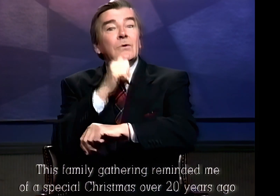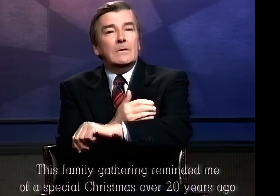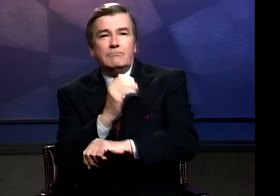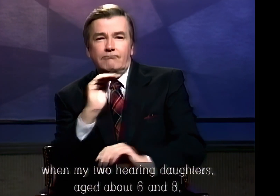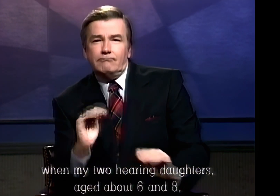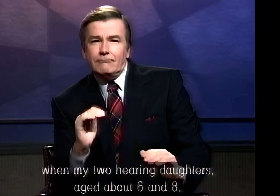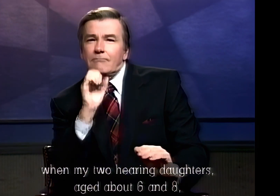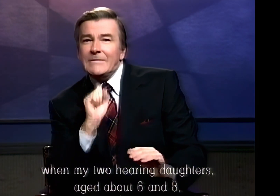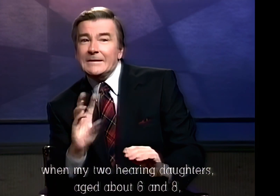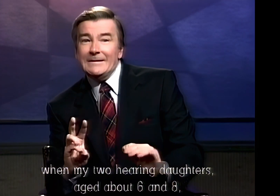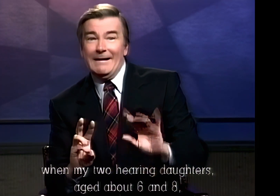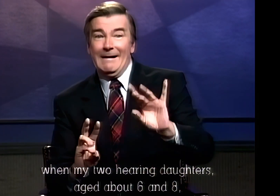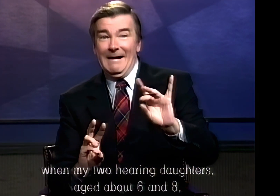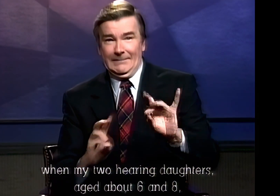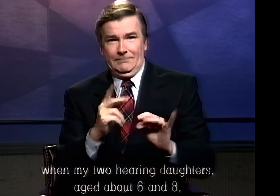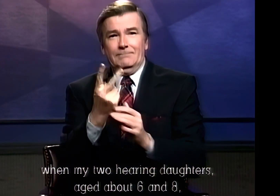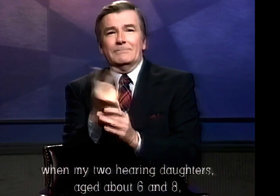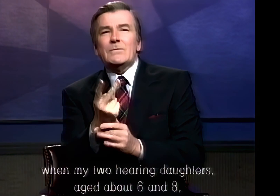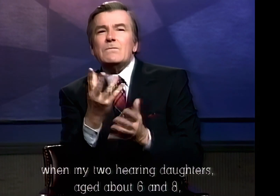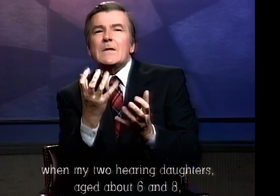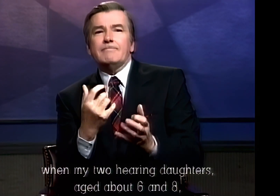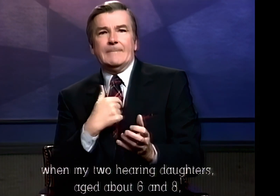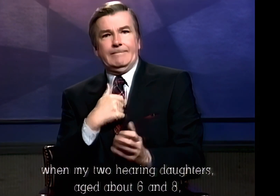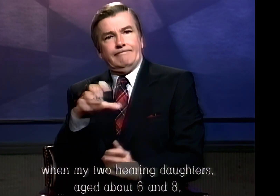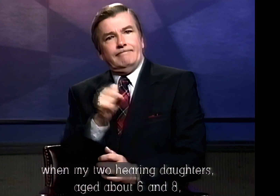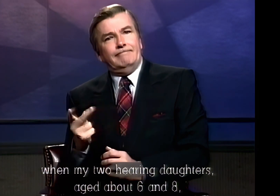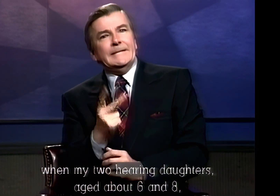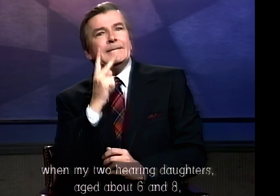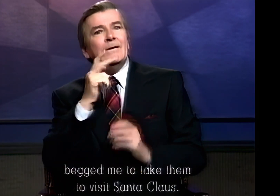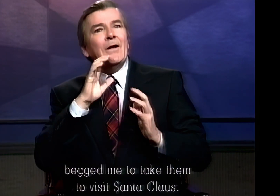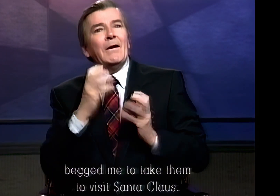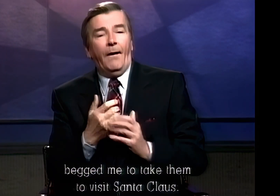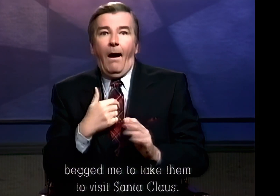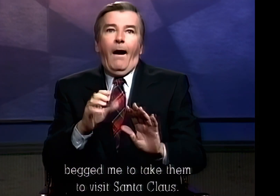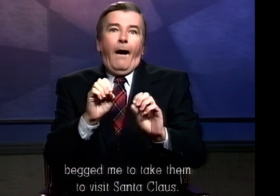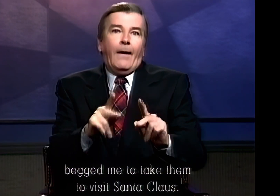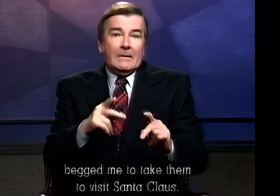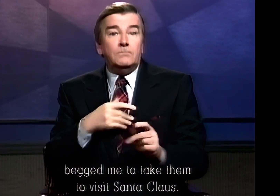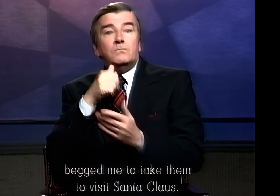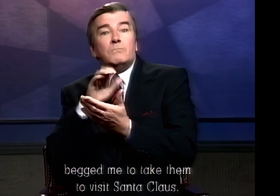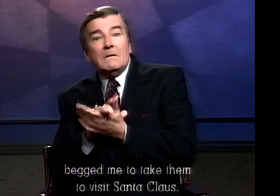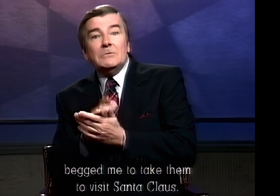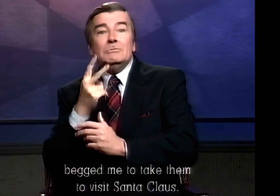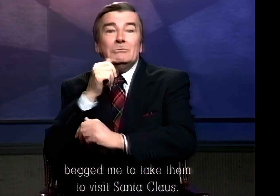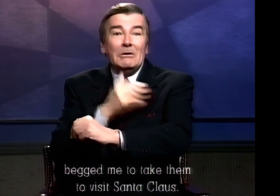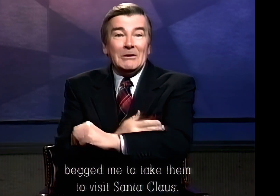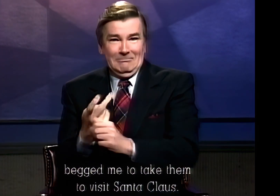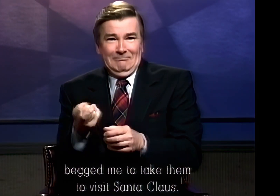about 6 and 8 years old at the time, begged and begged me to take them to visit Santa Claus. Okay. My wife and I